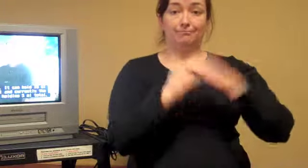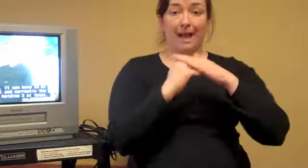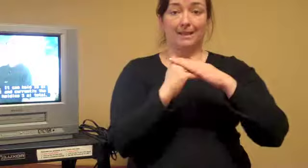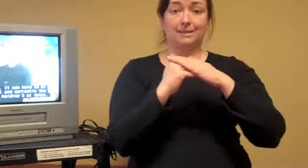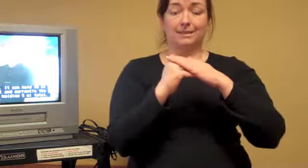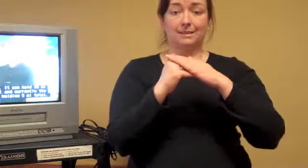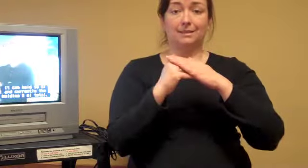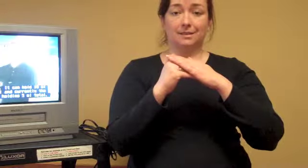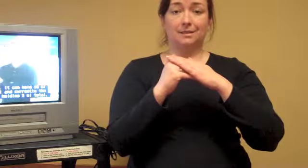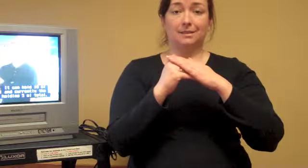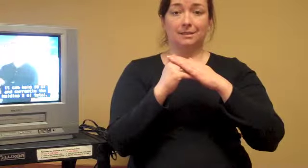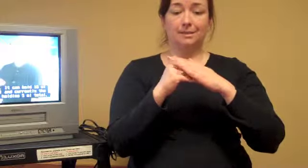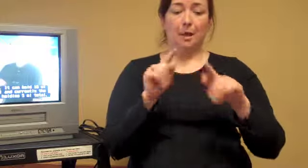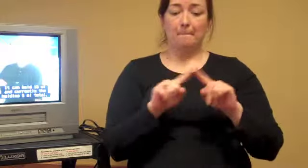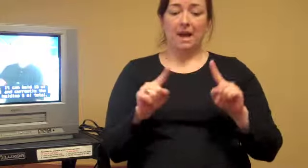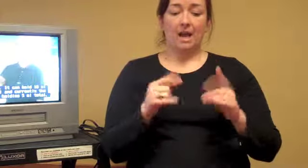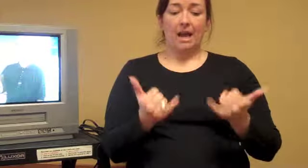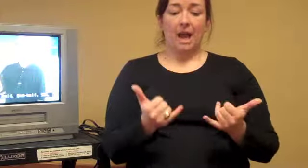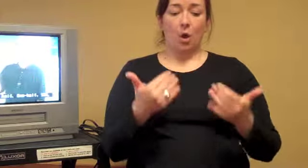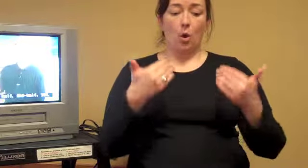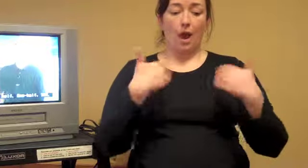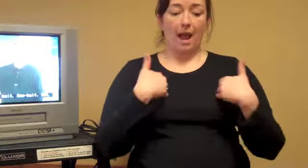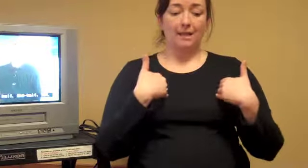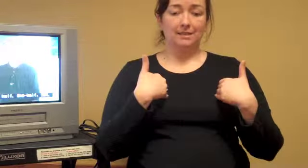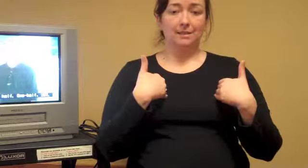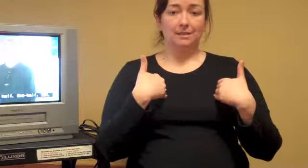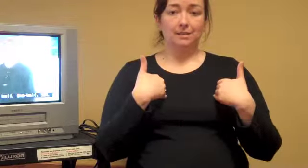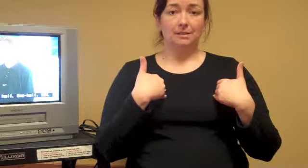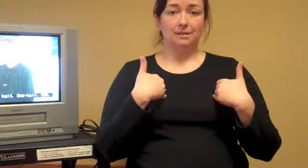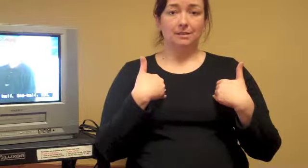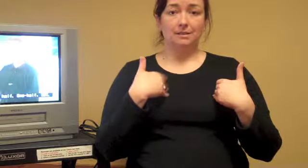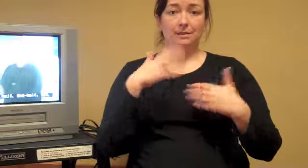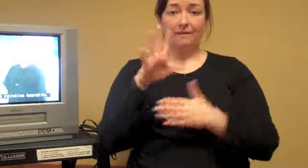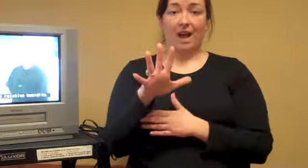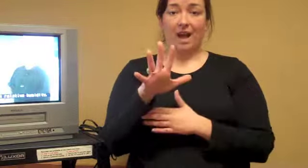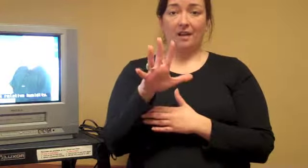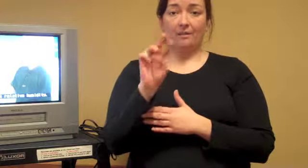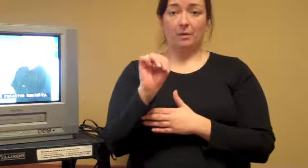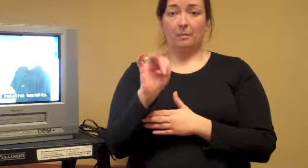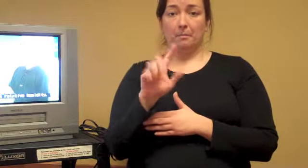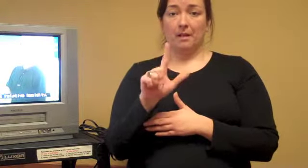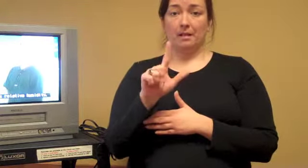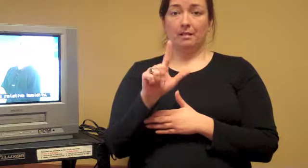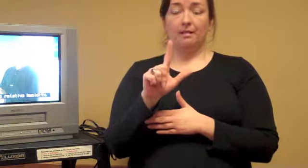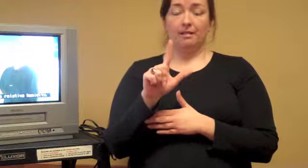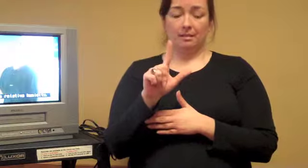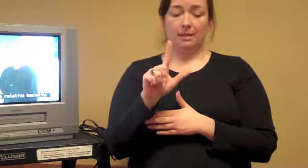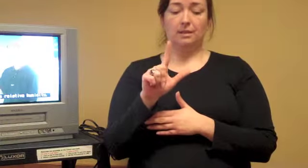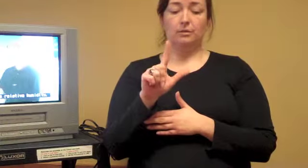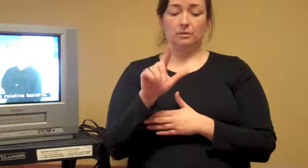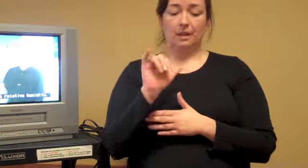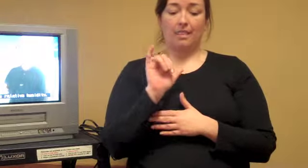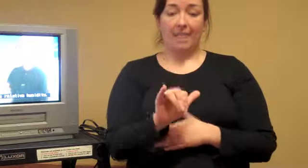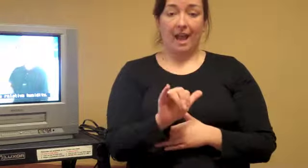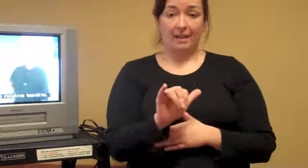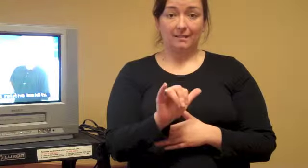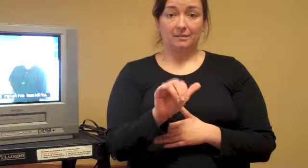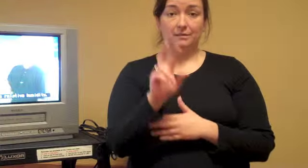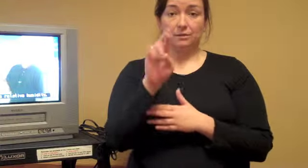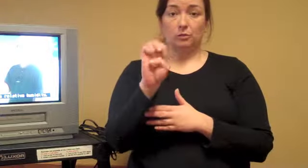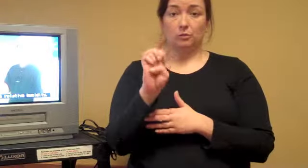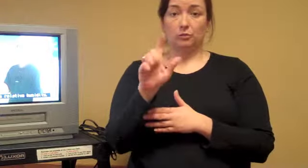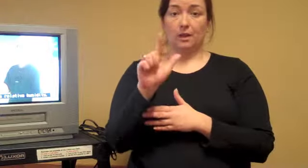the air is holding 5 milliliters total. That's half. 1/2, 50%. That's relative humidity.